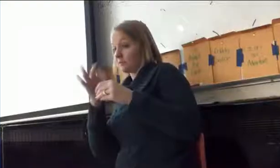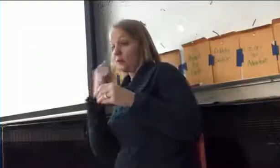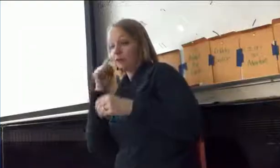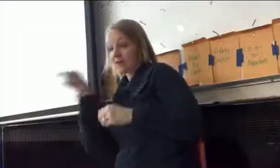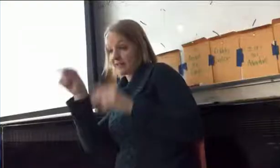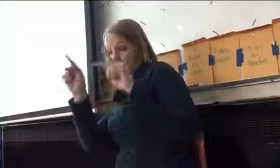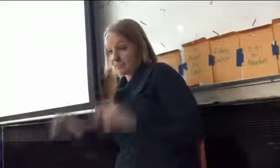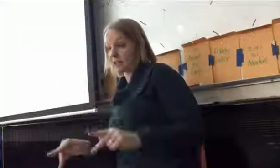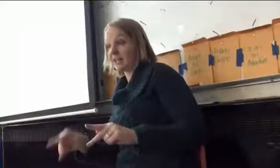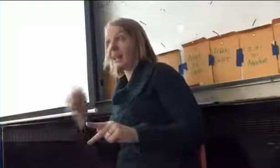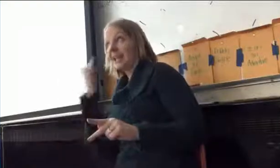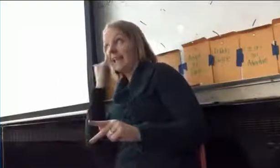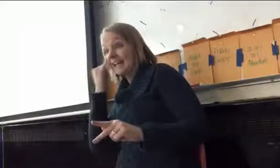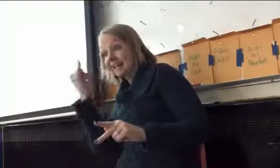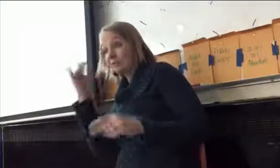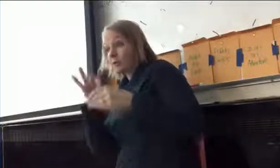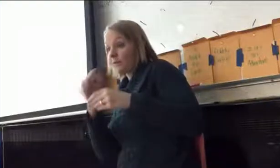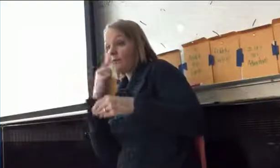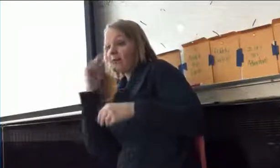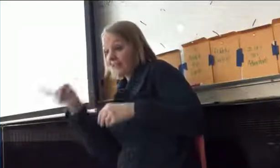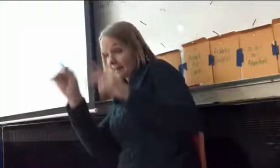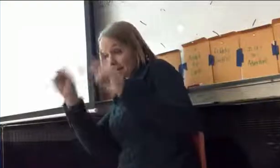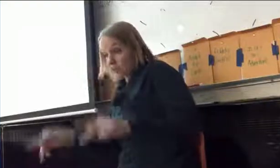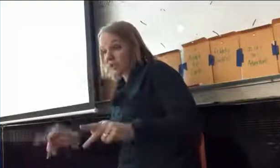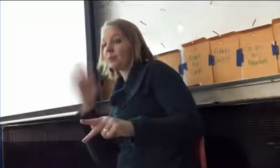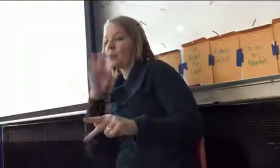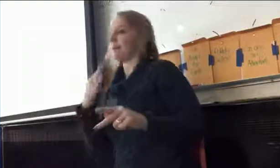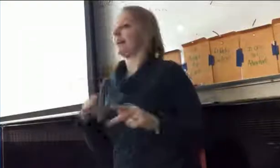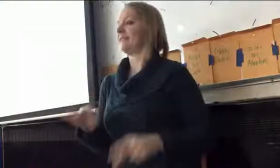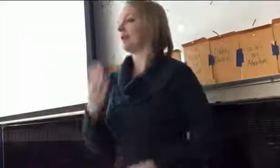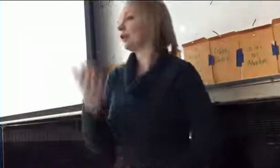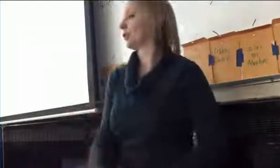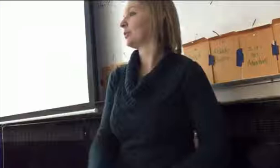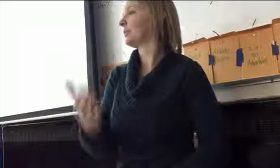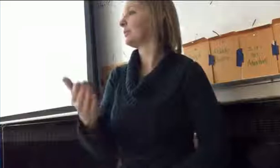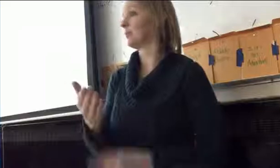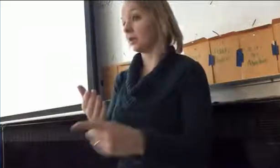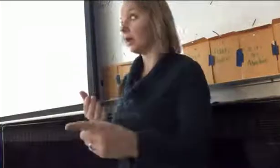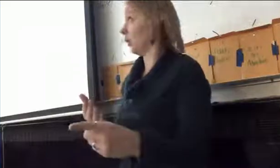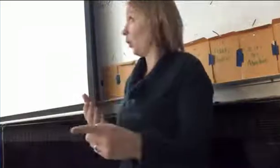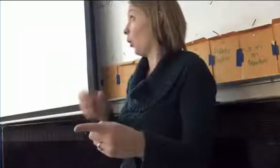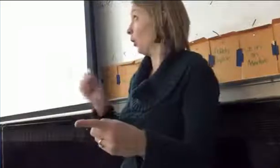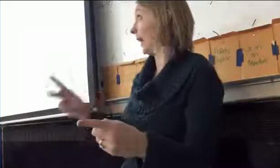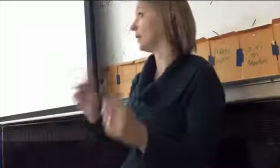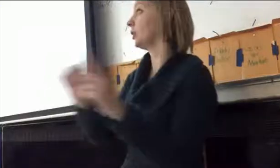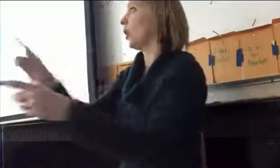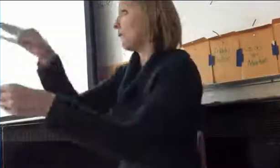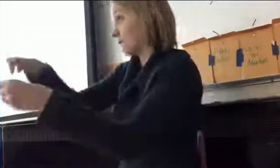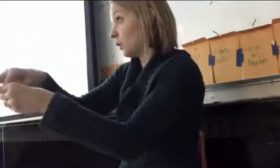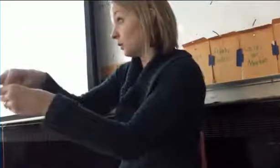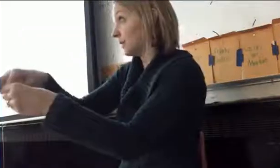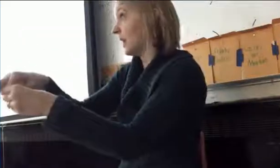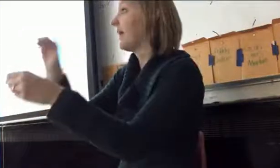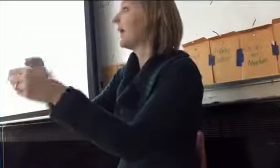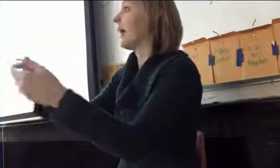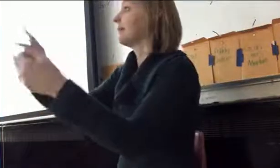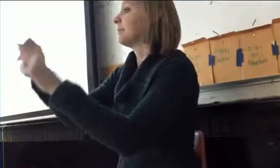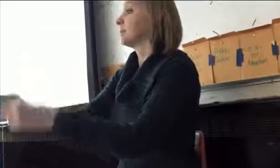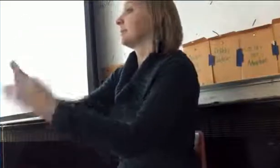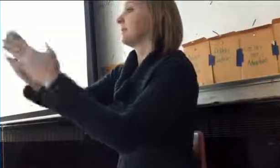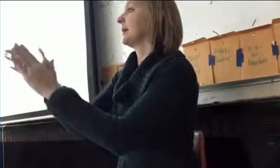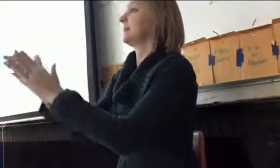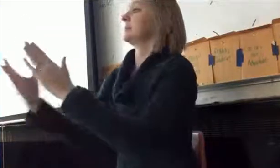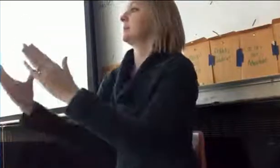person. If you vote for this person, it'll be beneficial to you. They then go and vote that person into office, and in